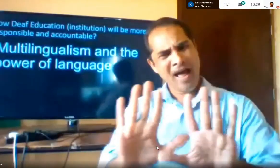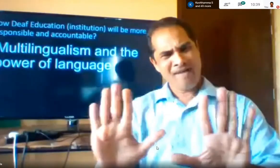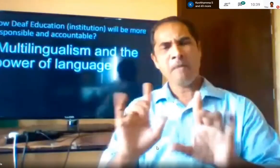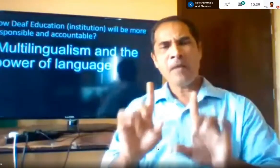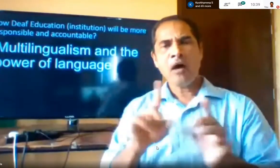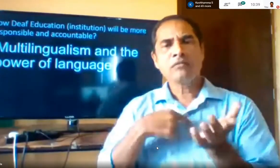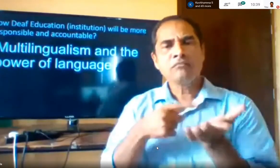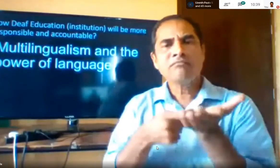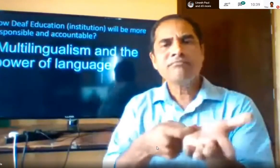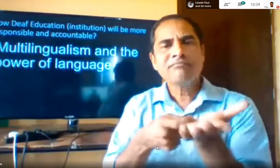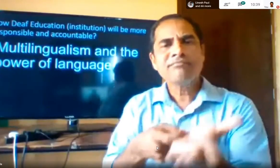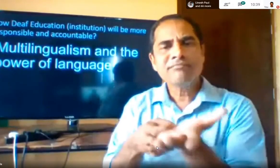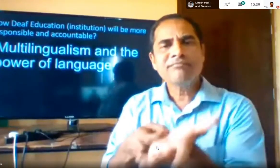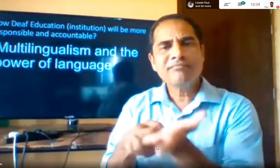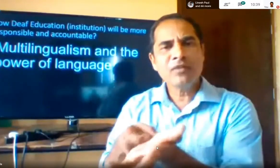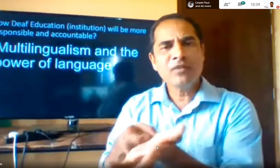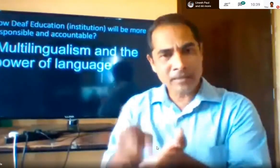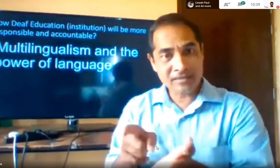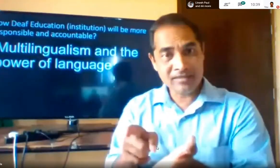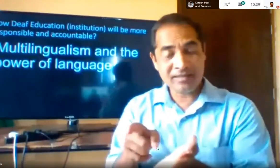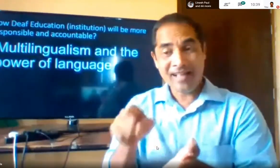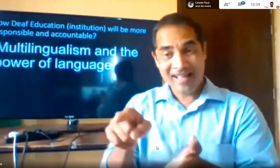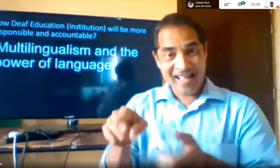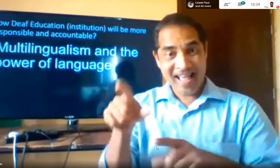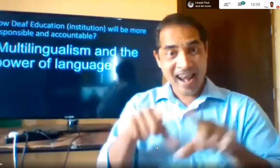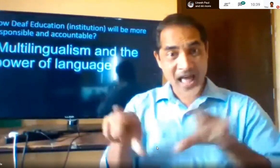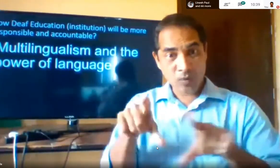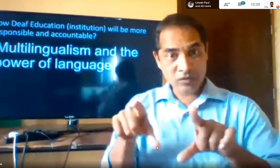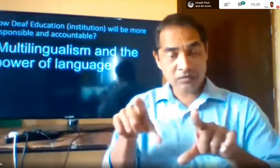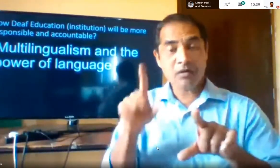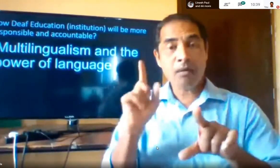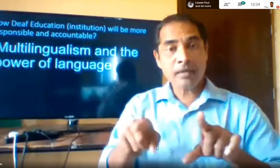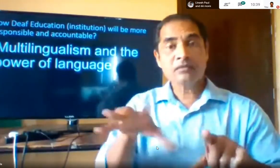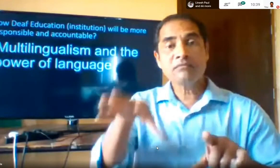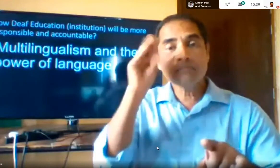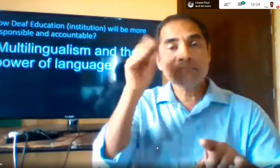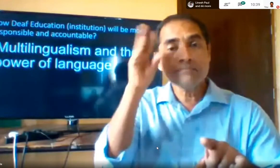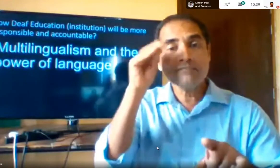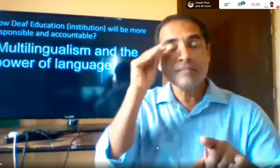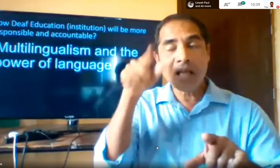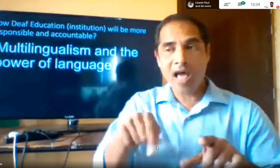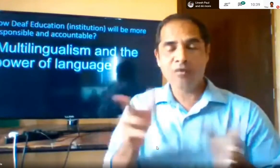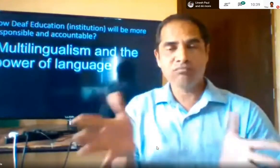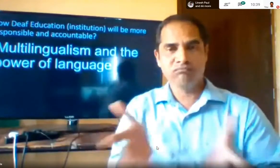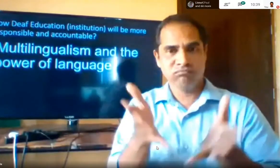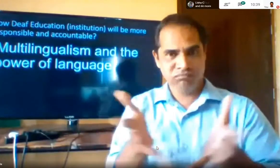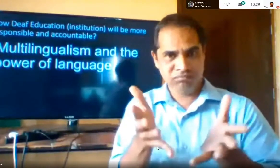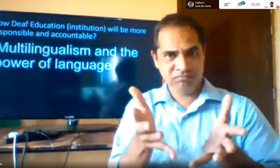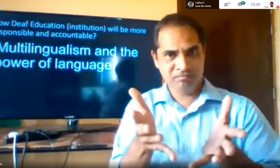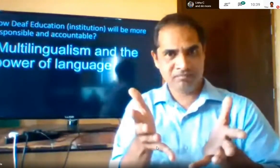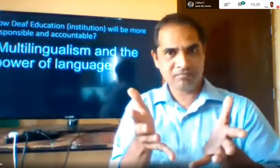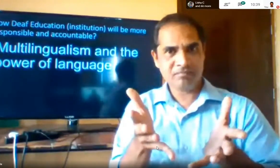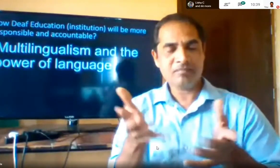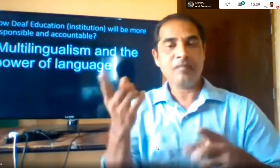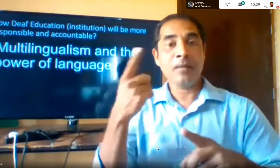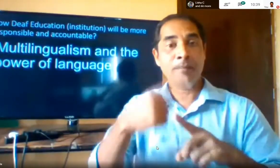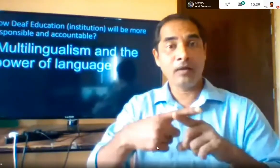There are different languages, but we have to give respect to all languages, and we have to learn. We have to